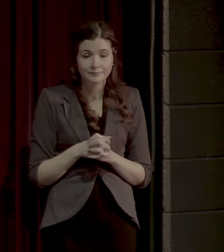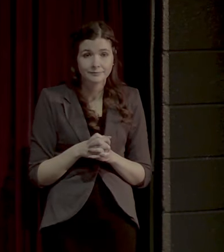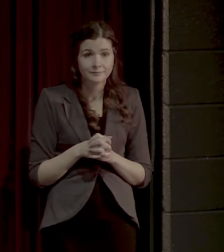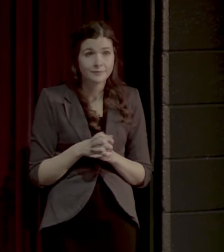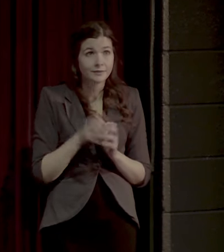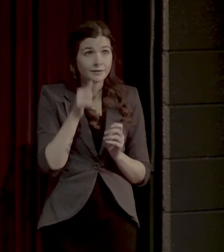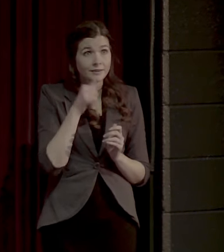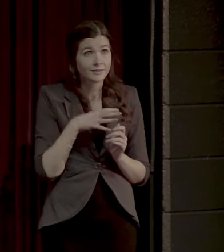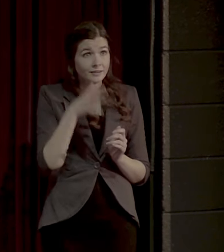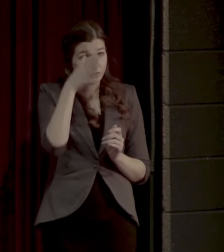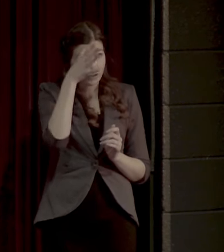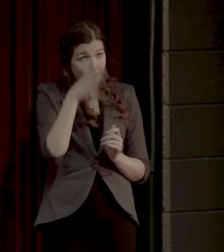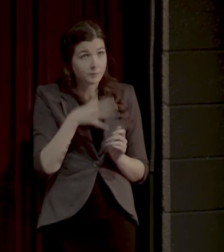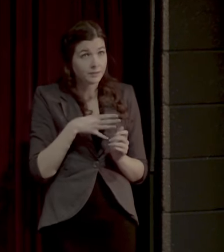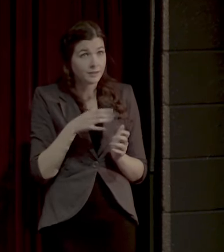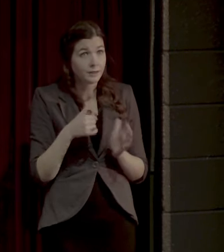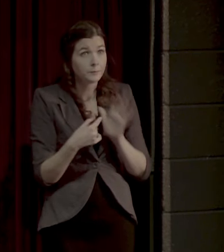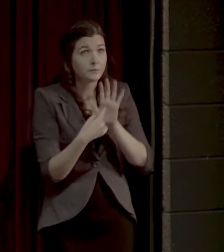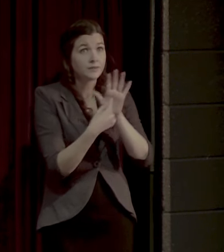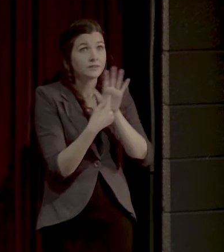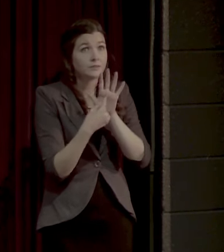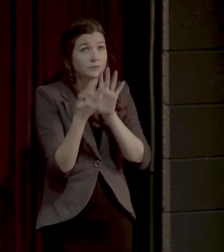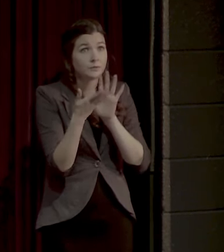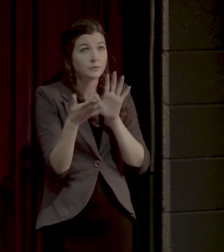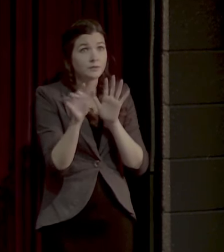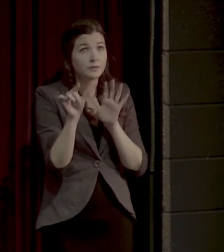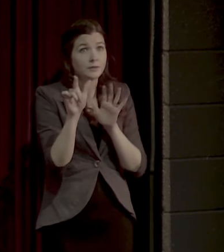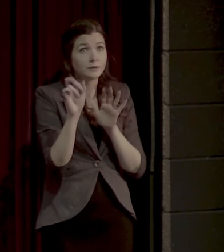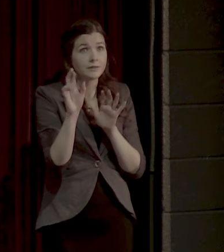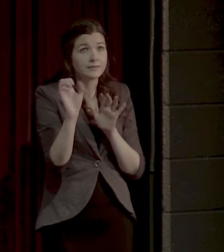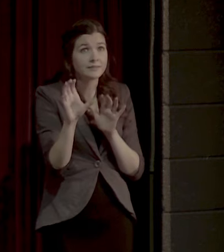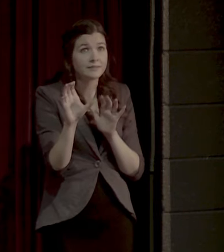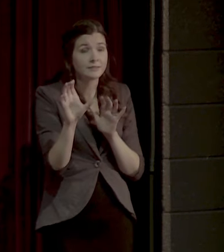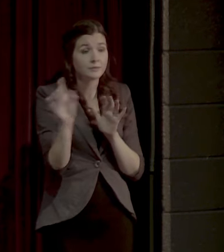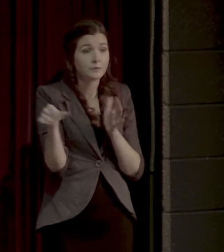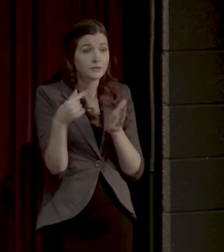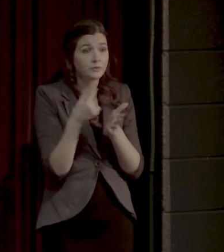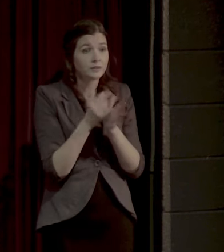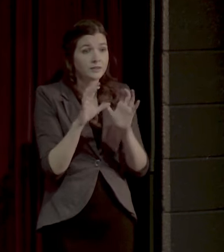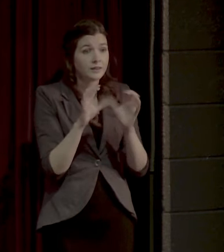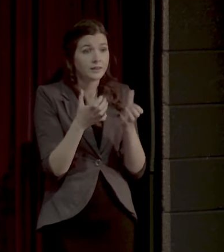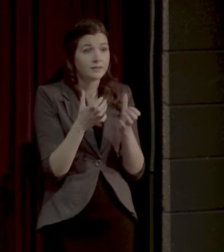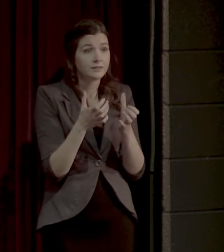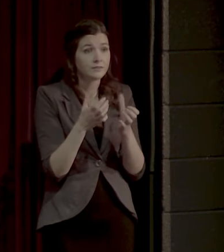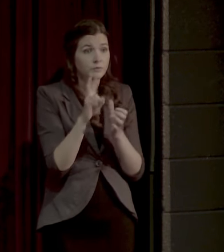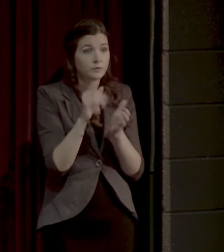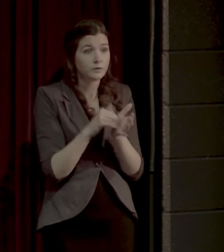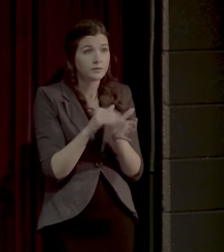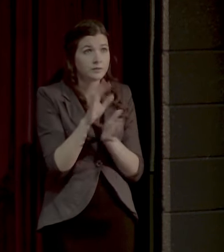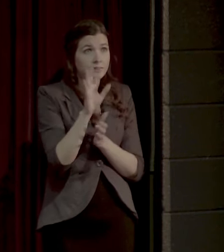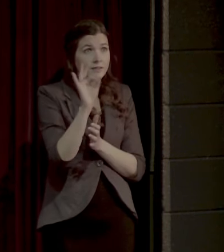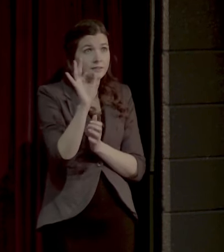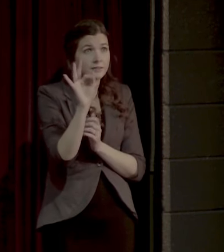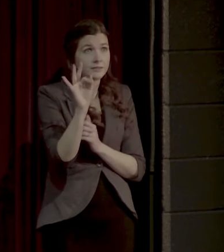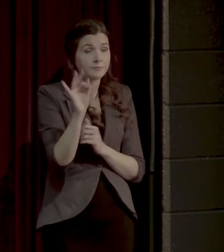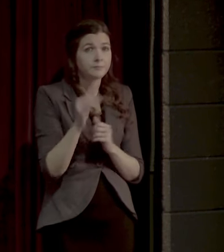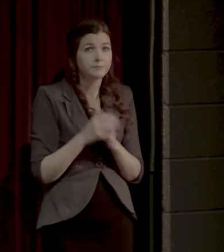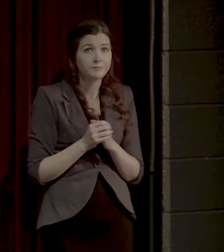Ladies and gentlemen, I present to you the Lake Region State College graduating class of